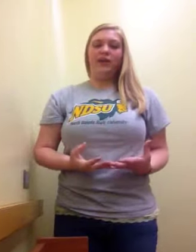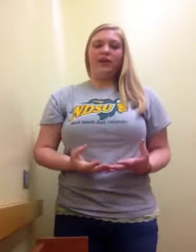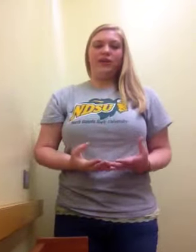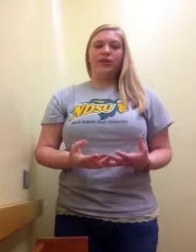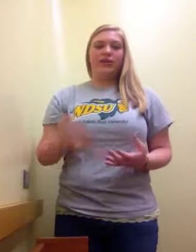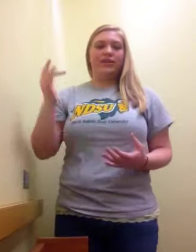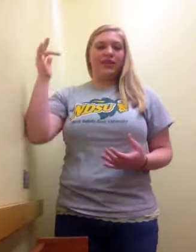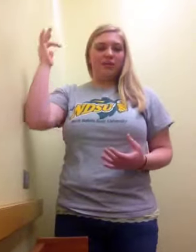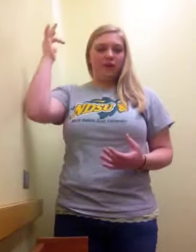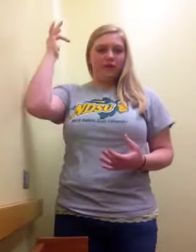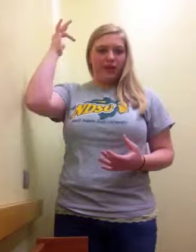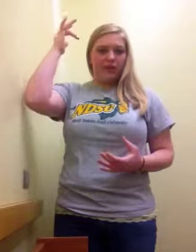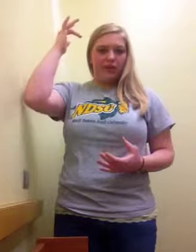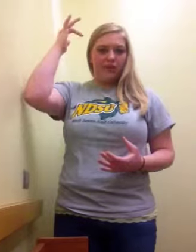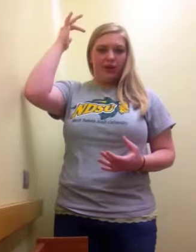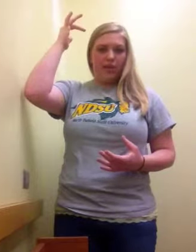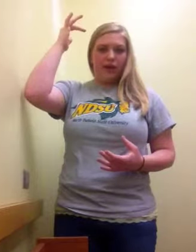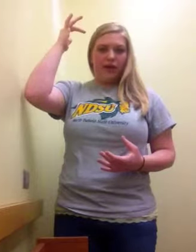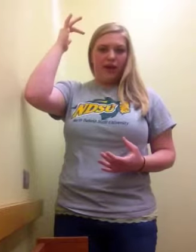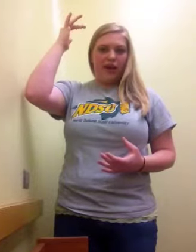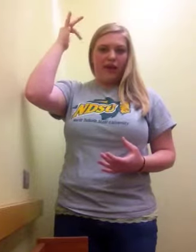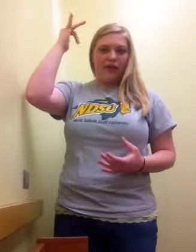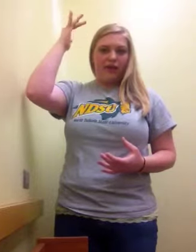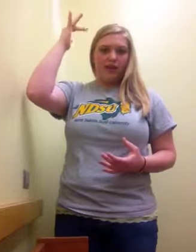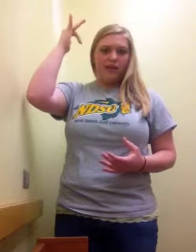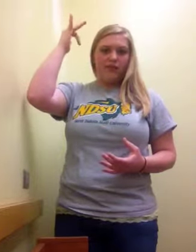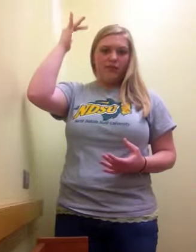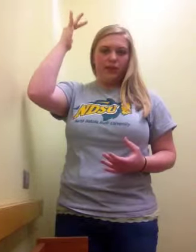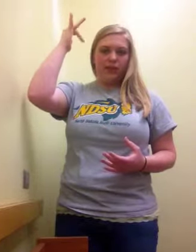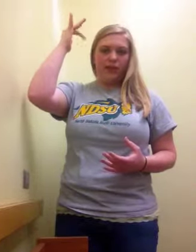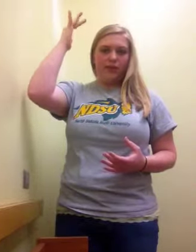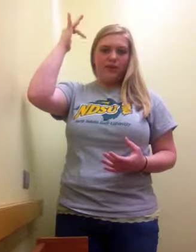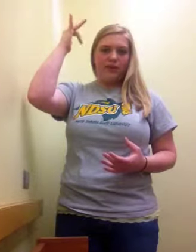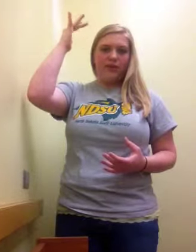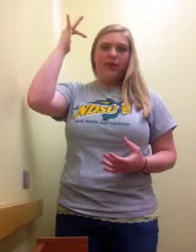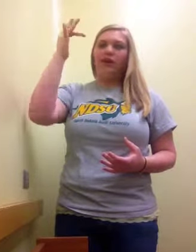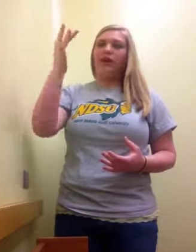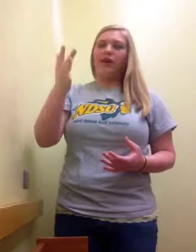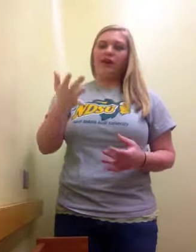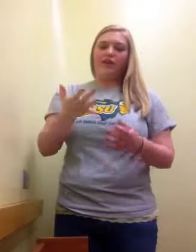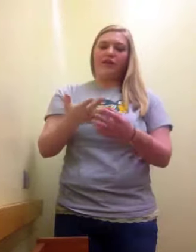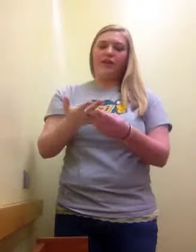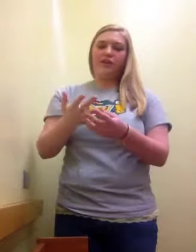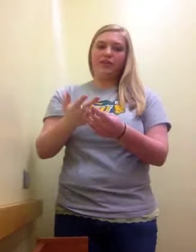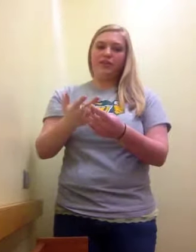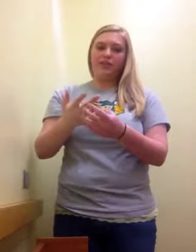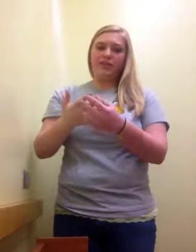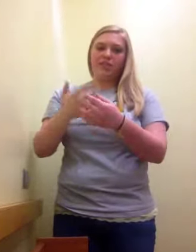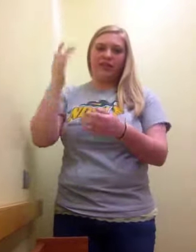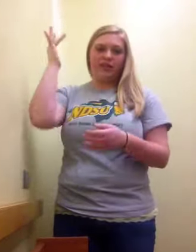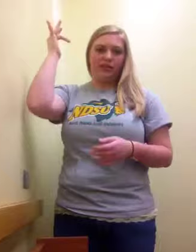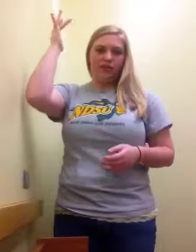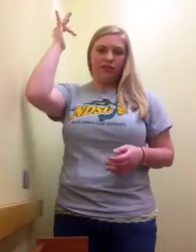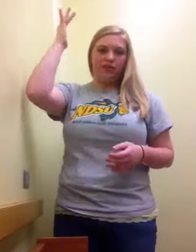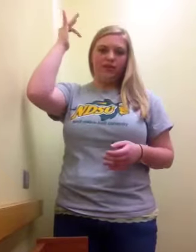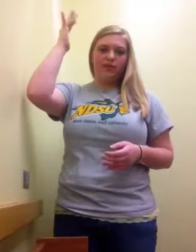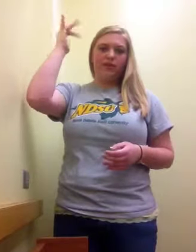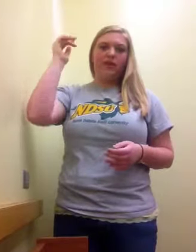you're going to take your middle finger and put it up by your head and then shake it up and down, and all your other fingers are just going to be straight. And